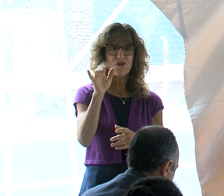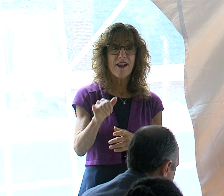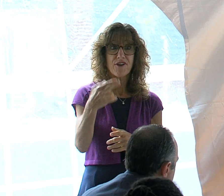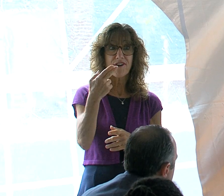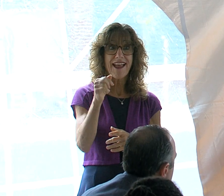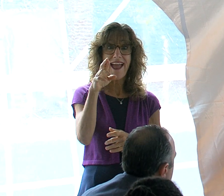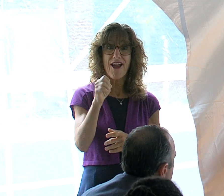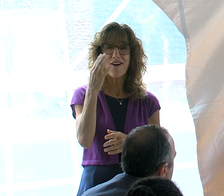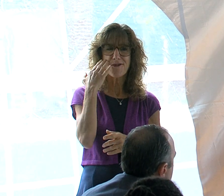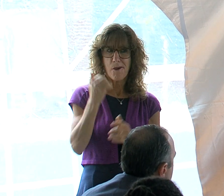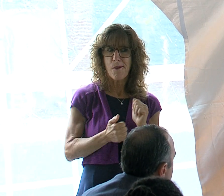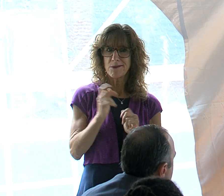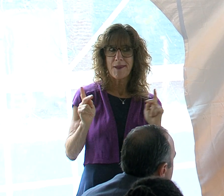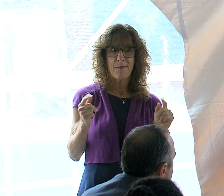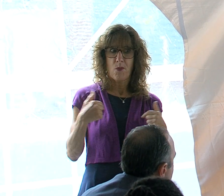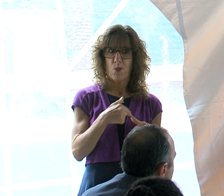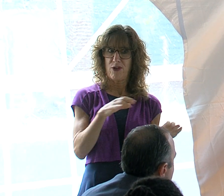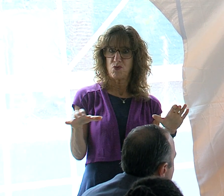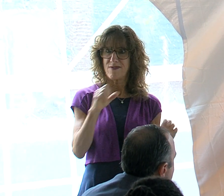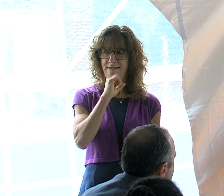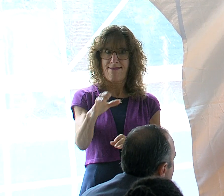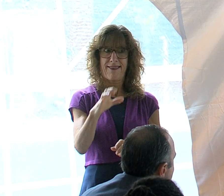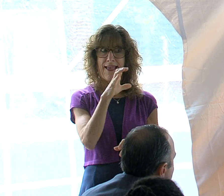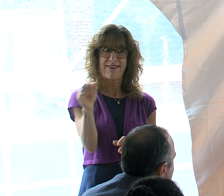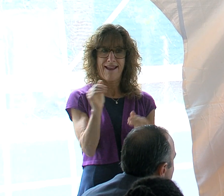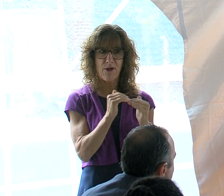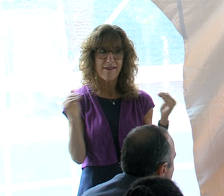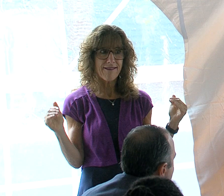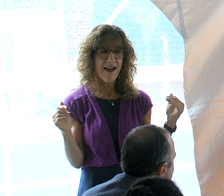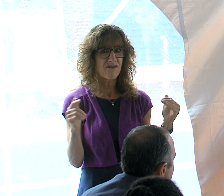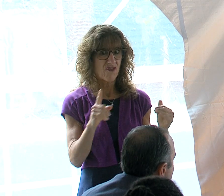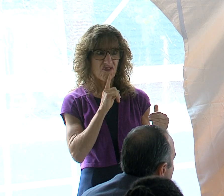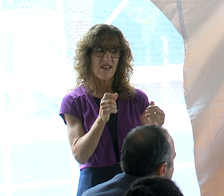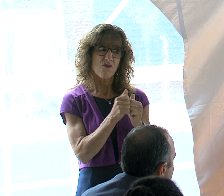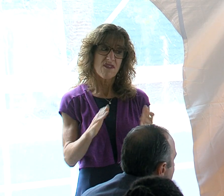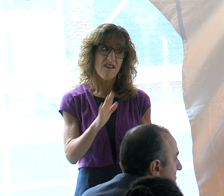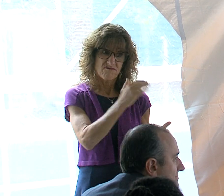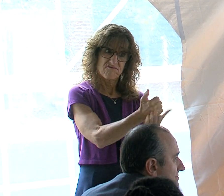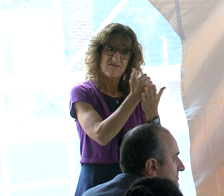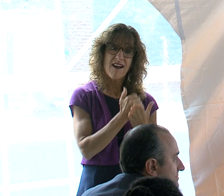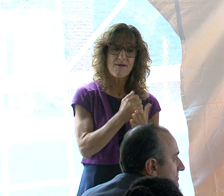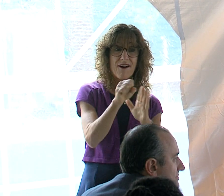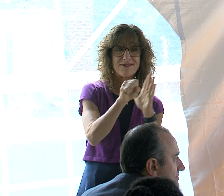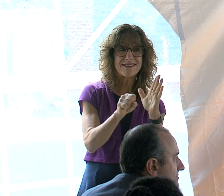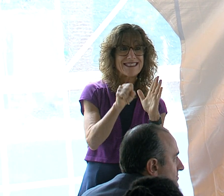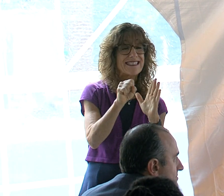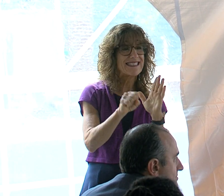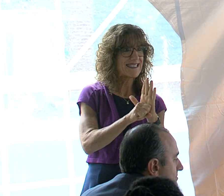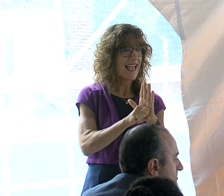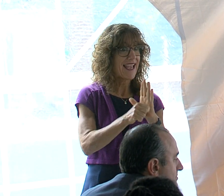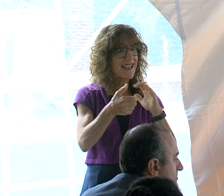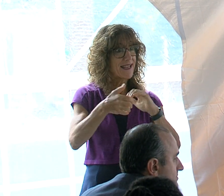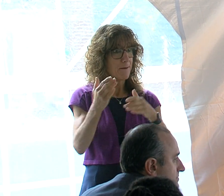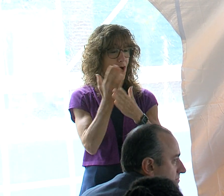know most people know we don't do anything at the county level for the most part without the help of our state partners. And